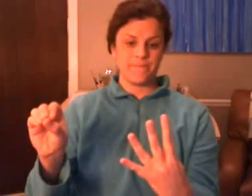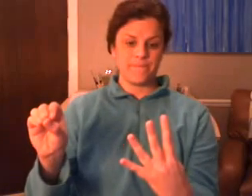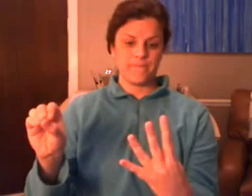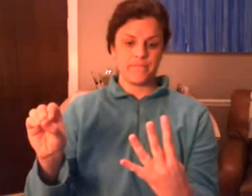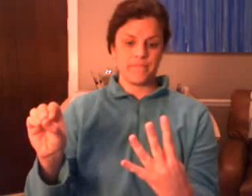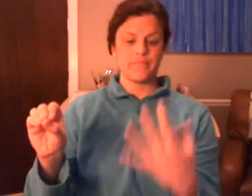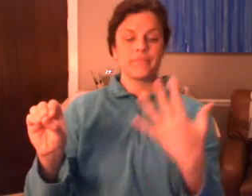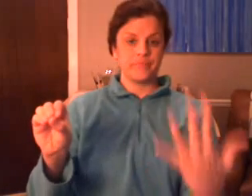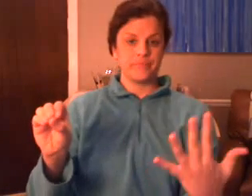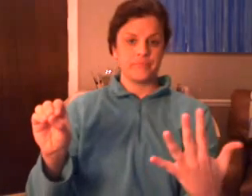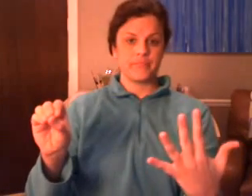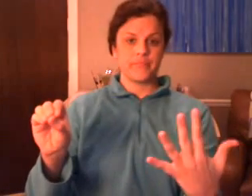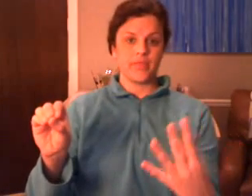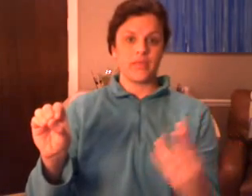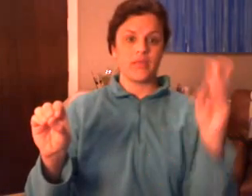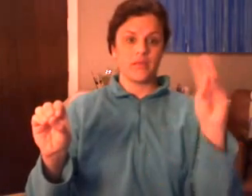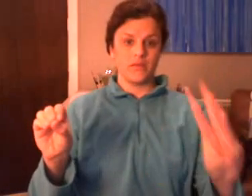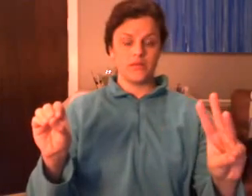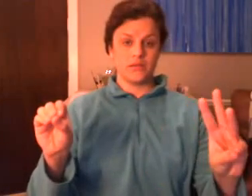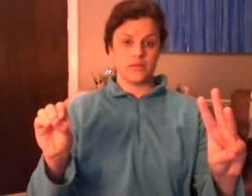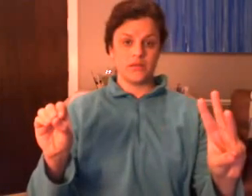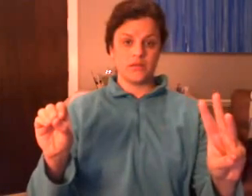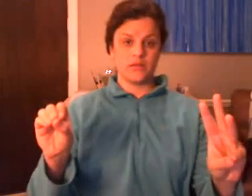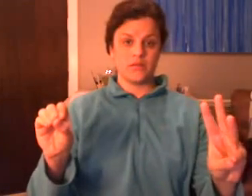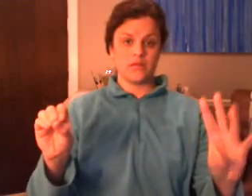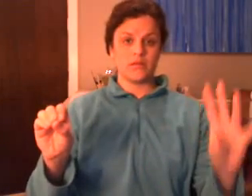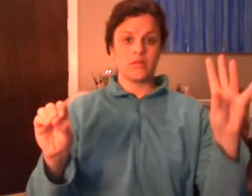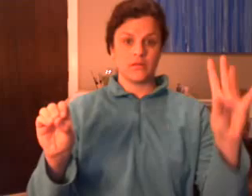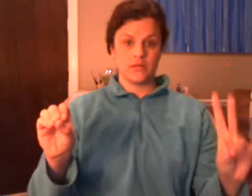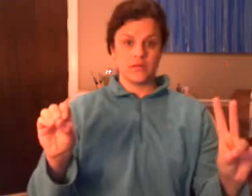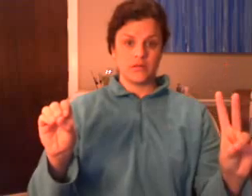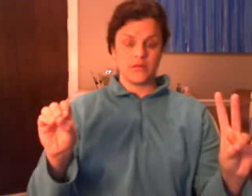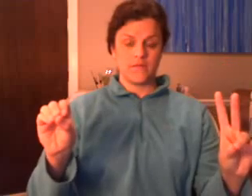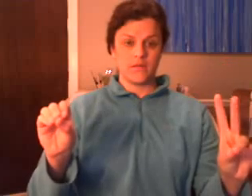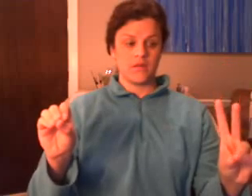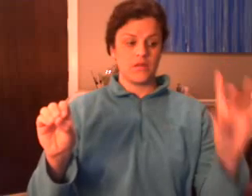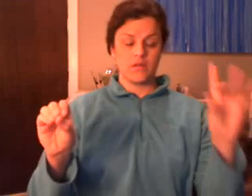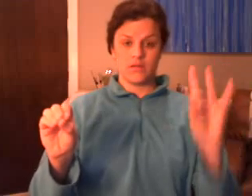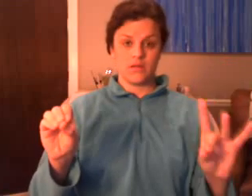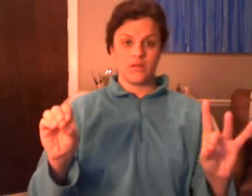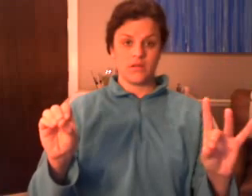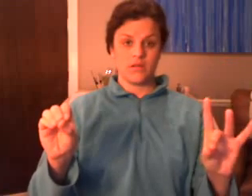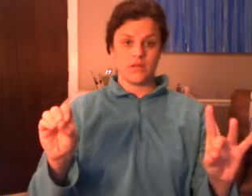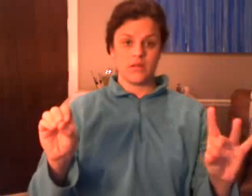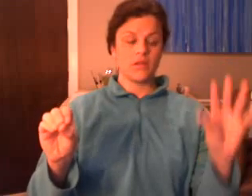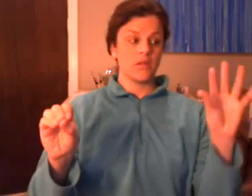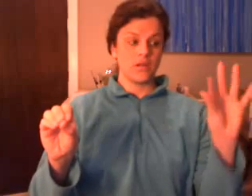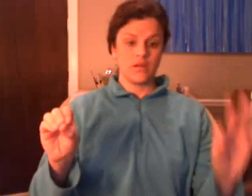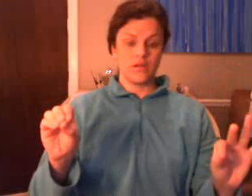4, 5, 6, 7, 8,